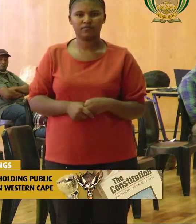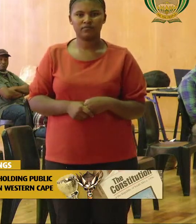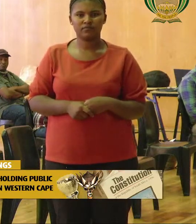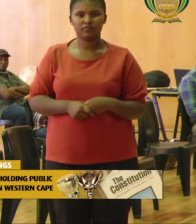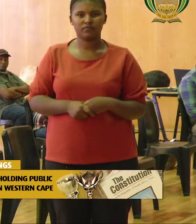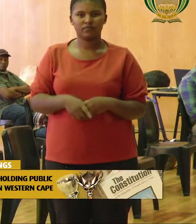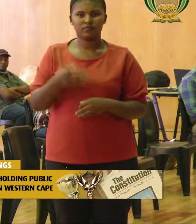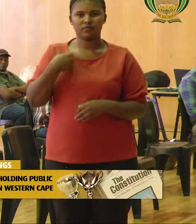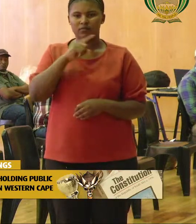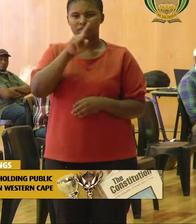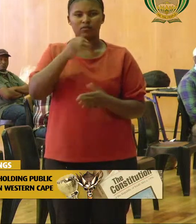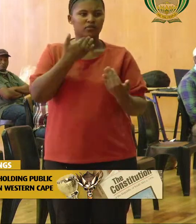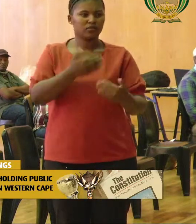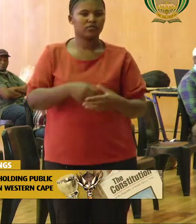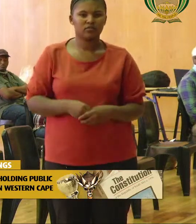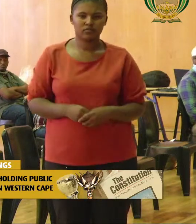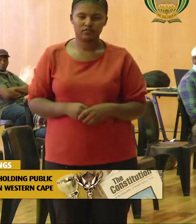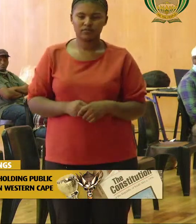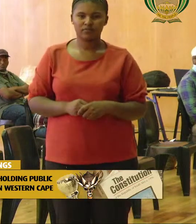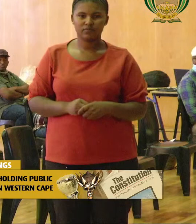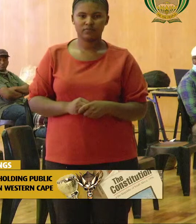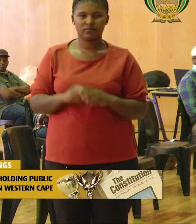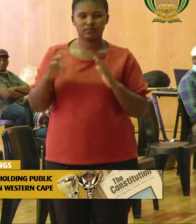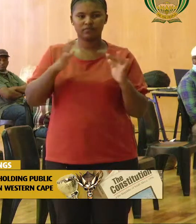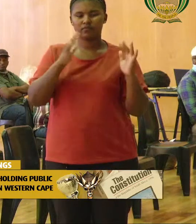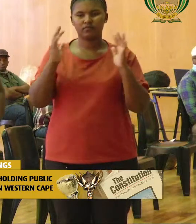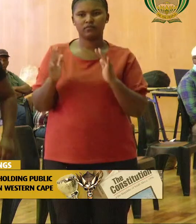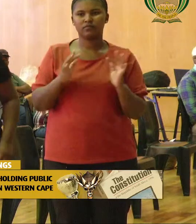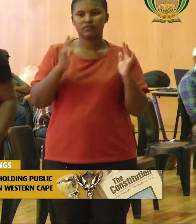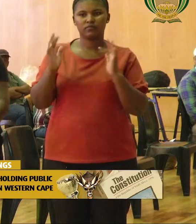That's my question. Thank you.